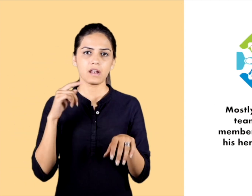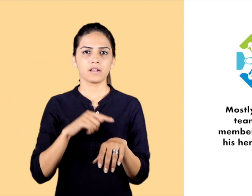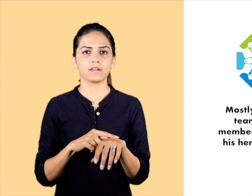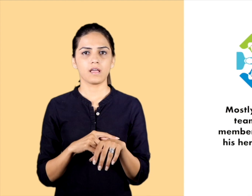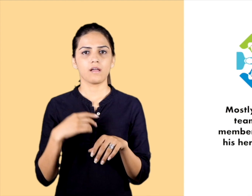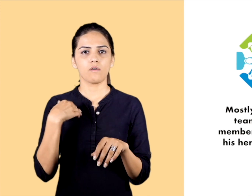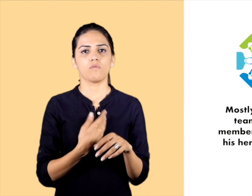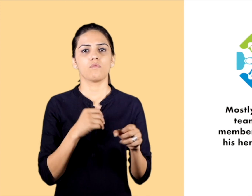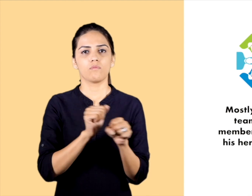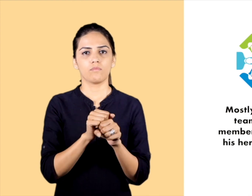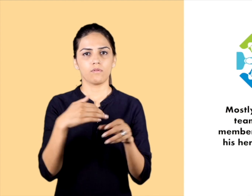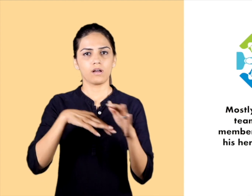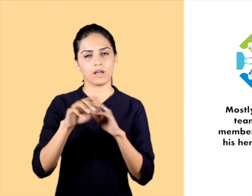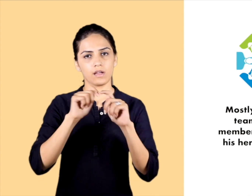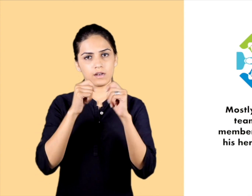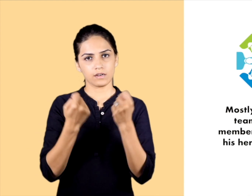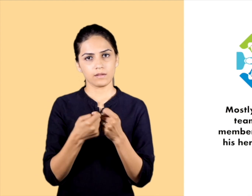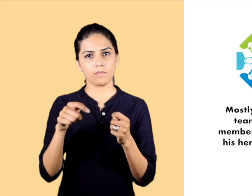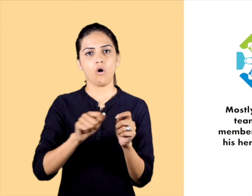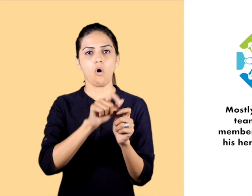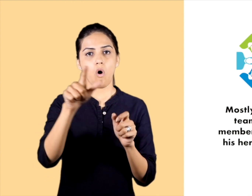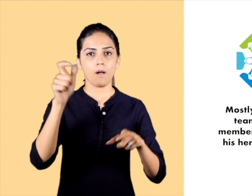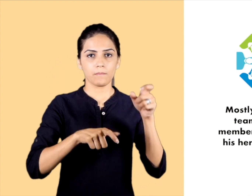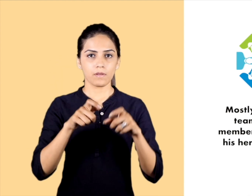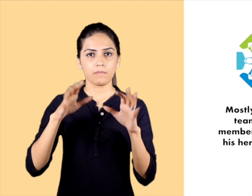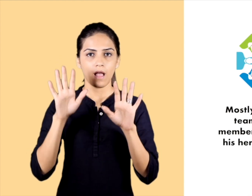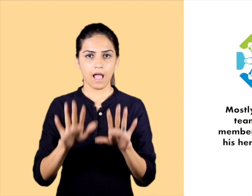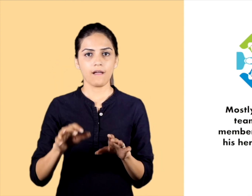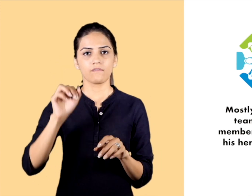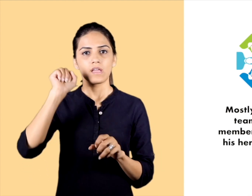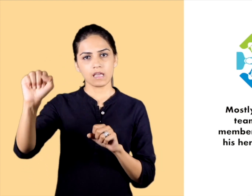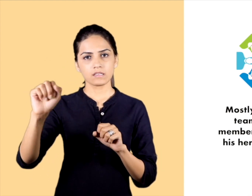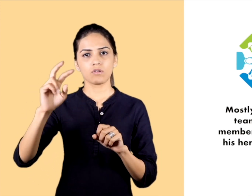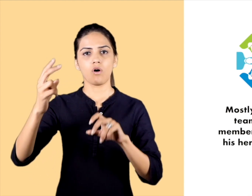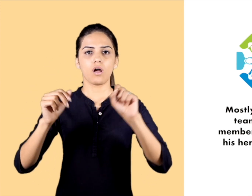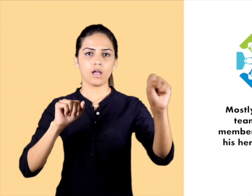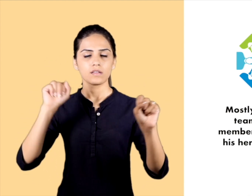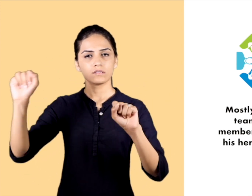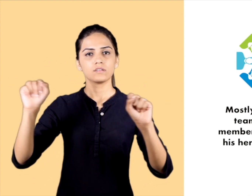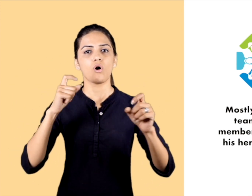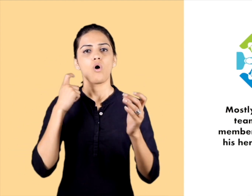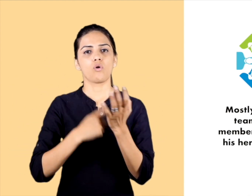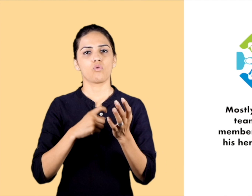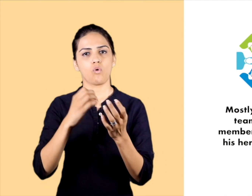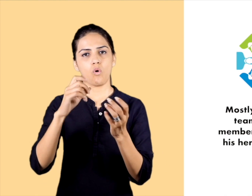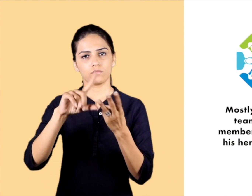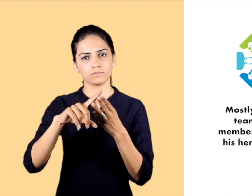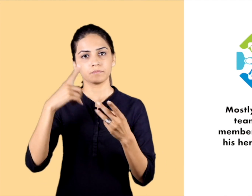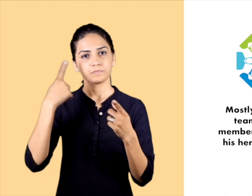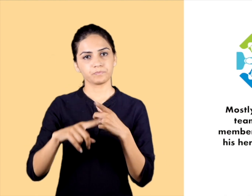managers. Mostly we work in team where each member of the team has his or her distinctive role.